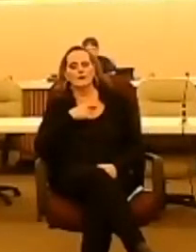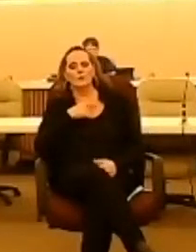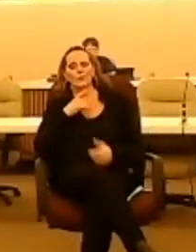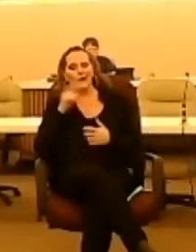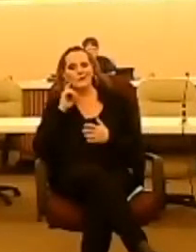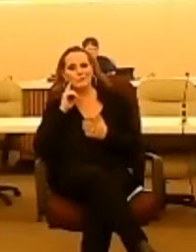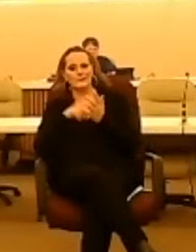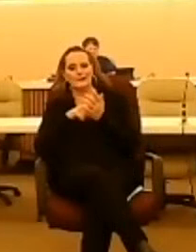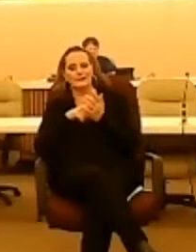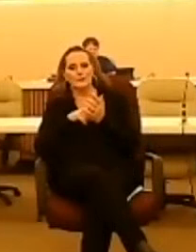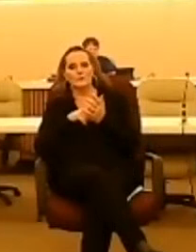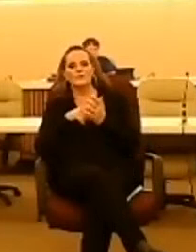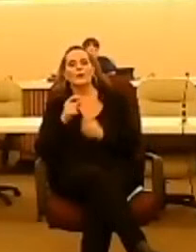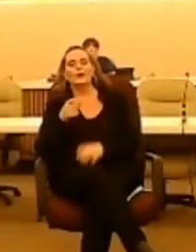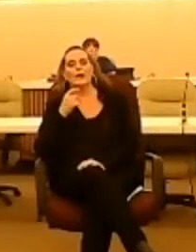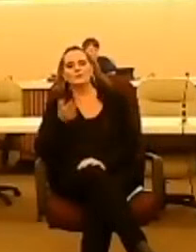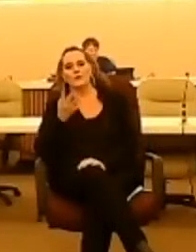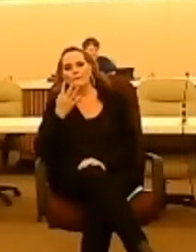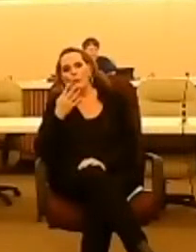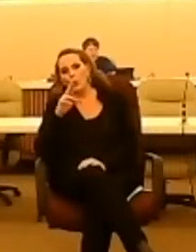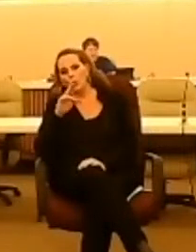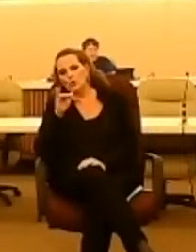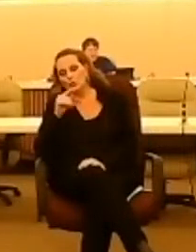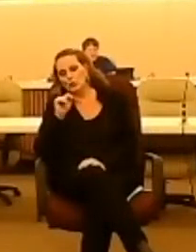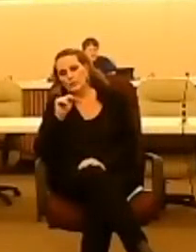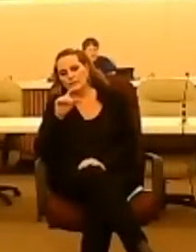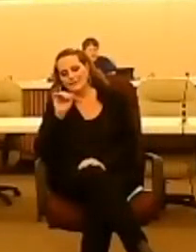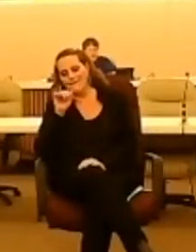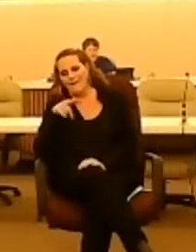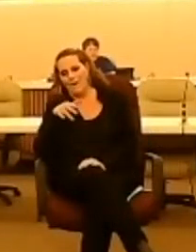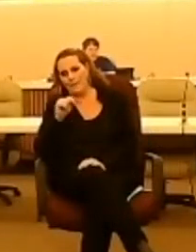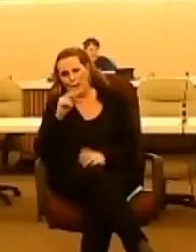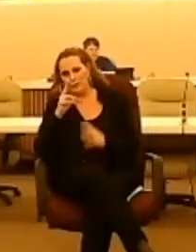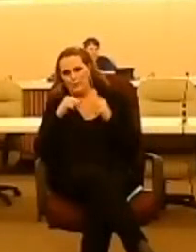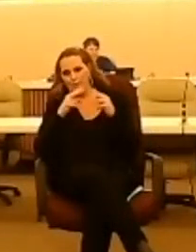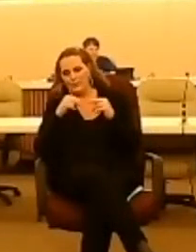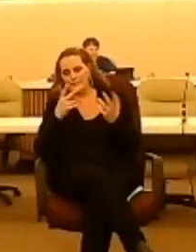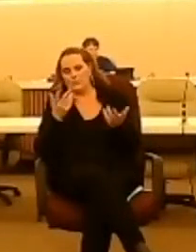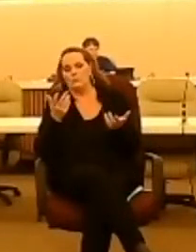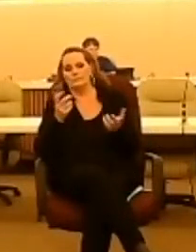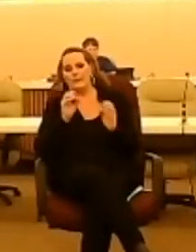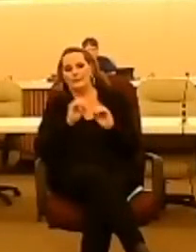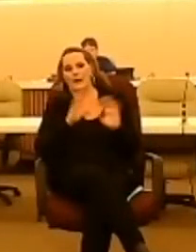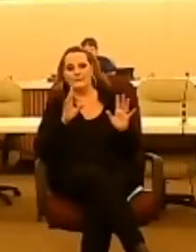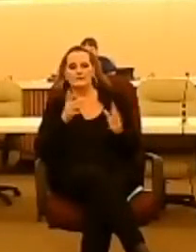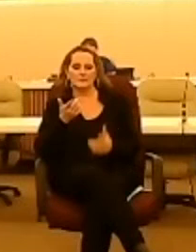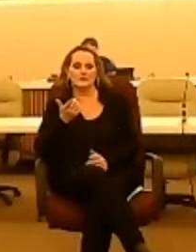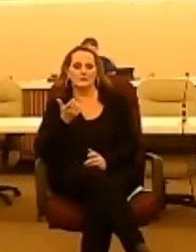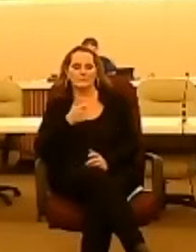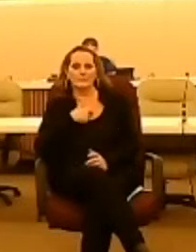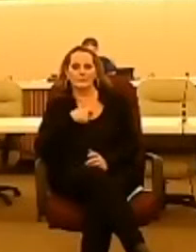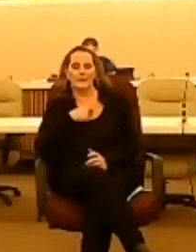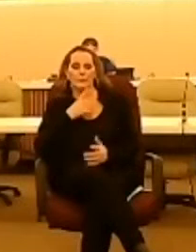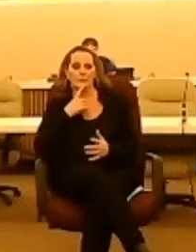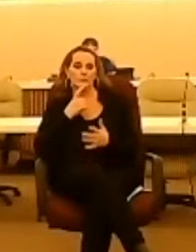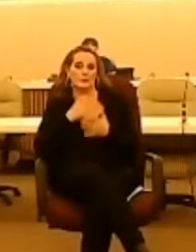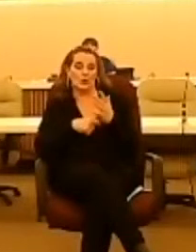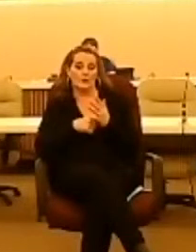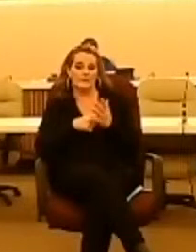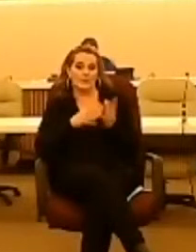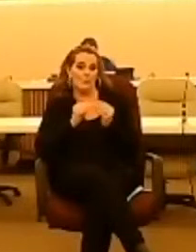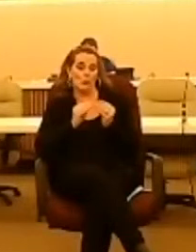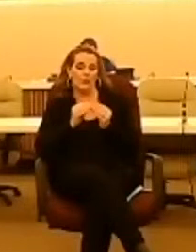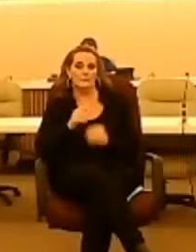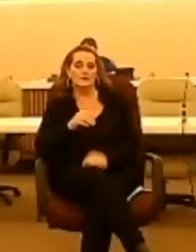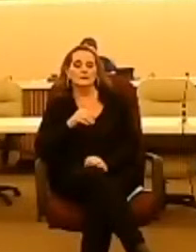at was a 4-unit apartment building. So it, needless to say, carried a bigger share of the sewer main and force main